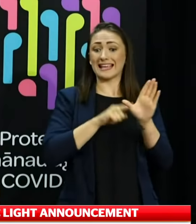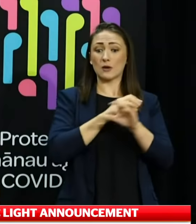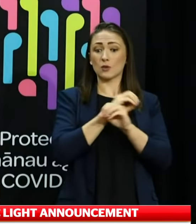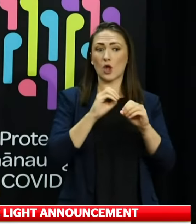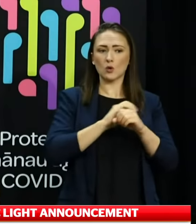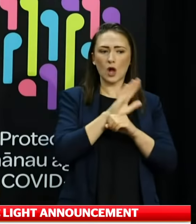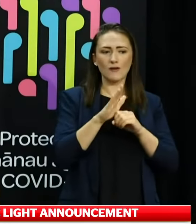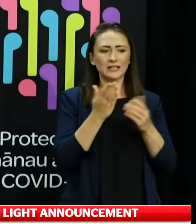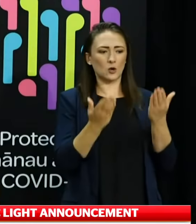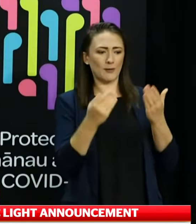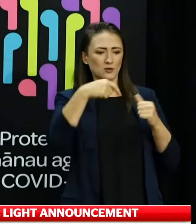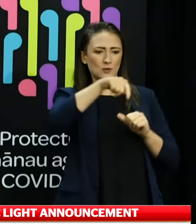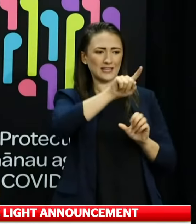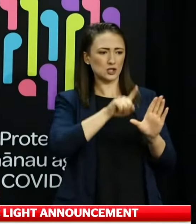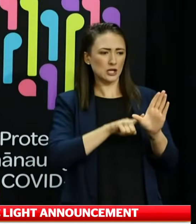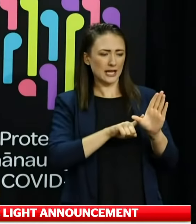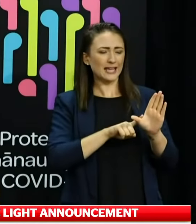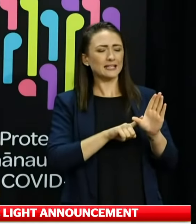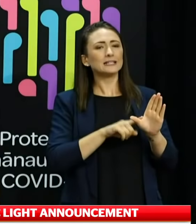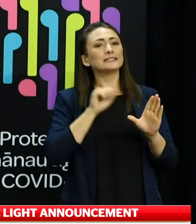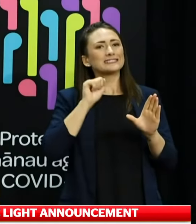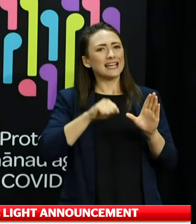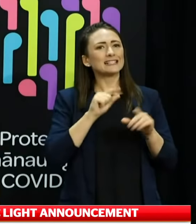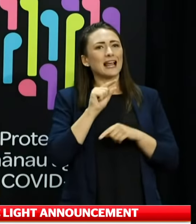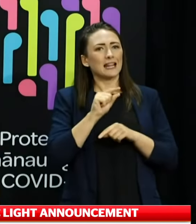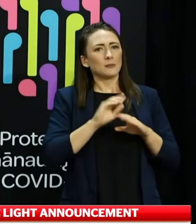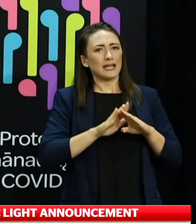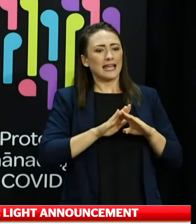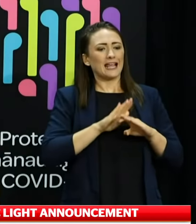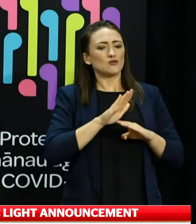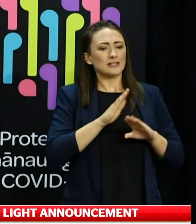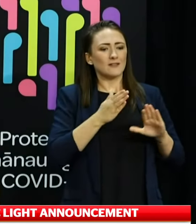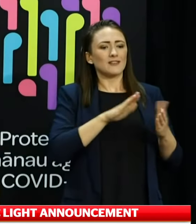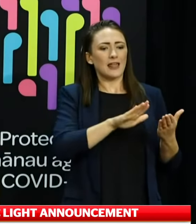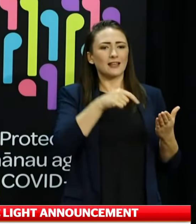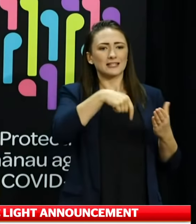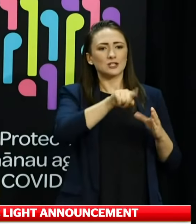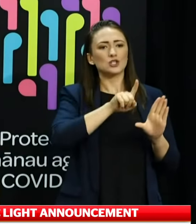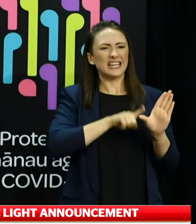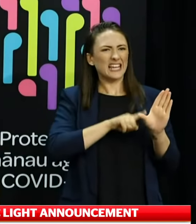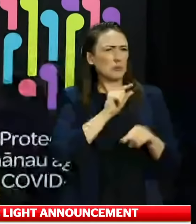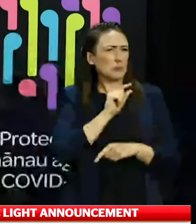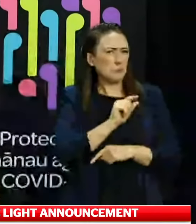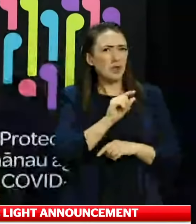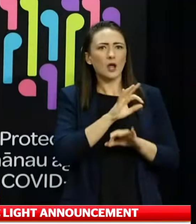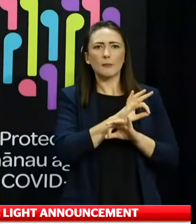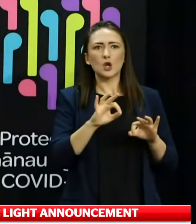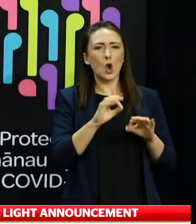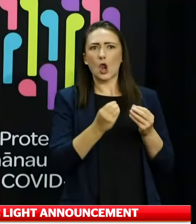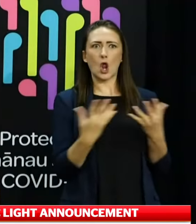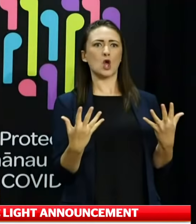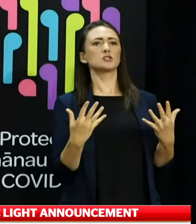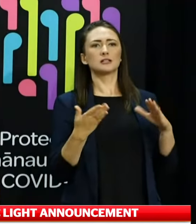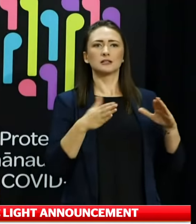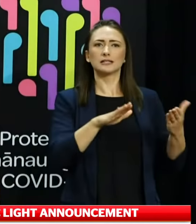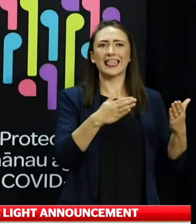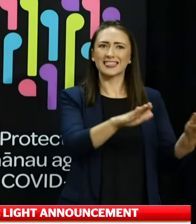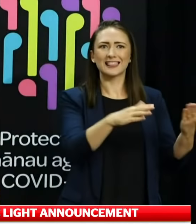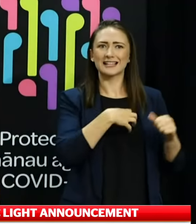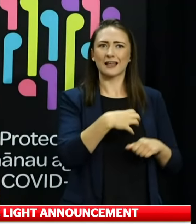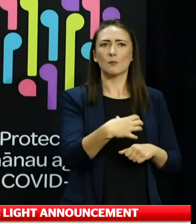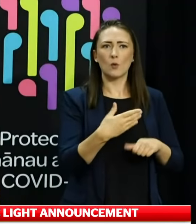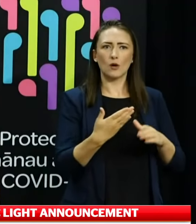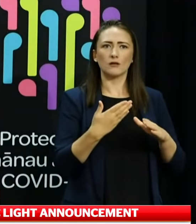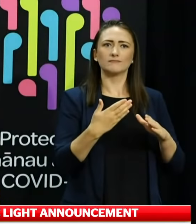see, but it is not a massive increase in what we would normally see. Is your sort of level of acceptable when there's no longer sort of excess